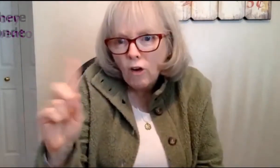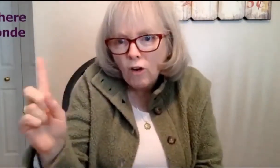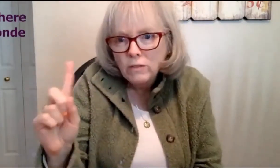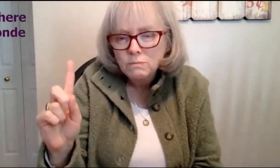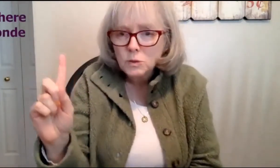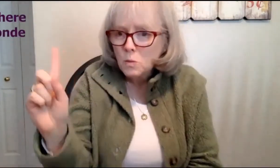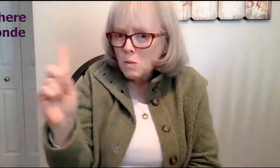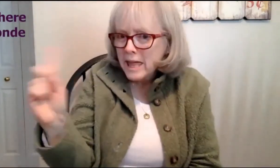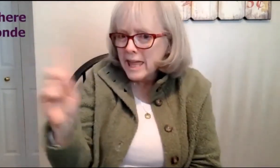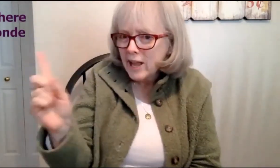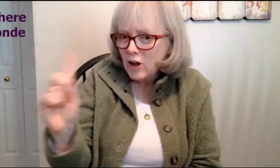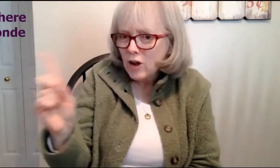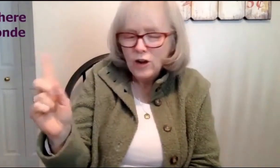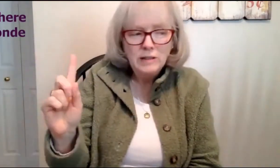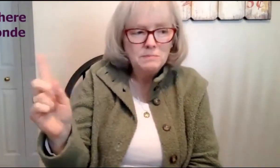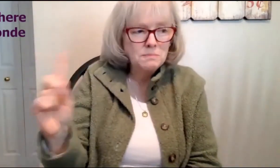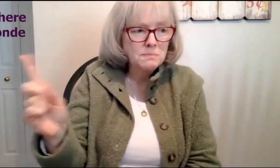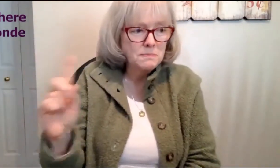Where?